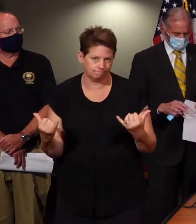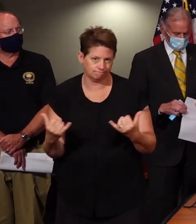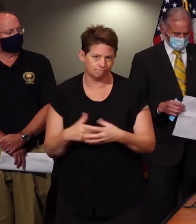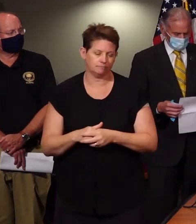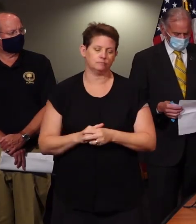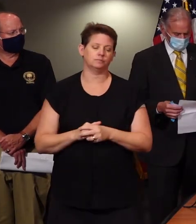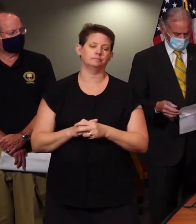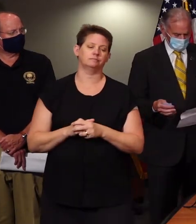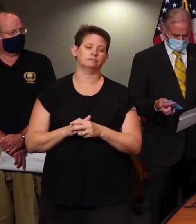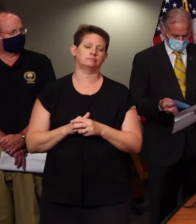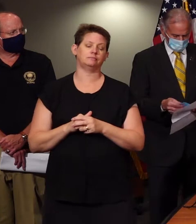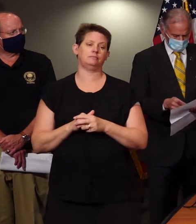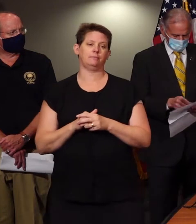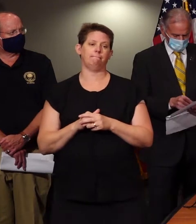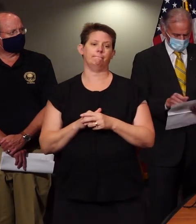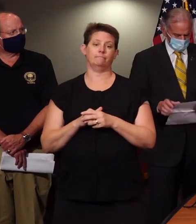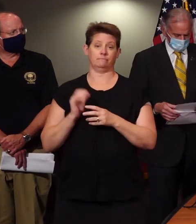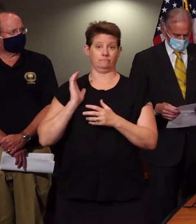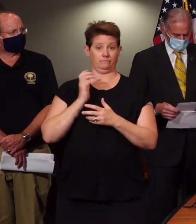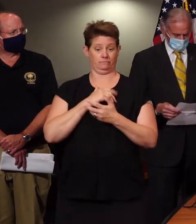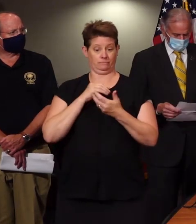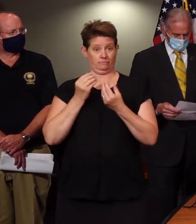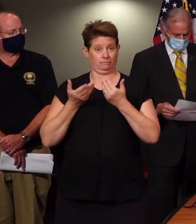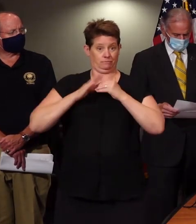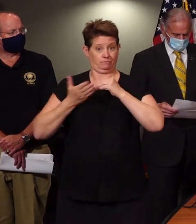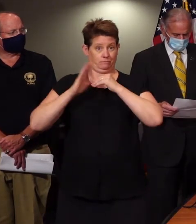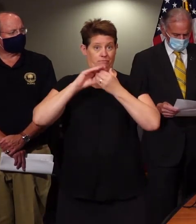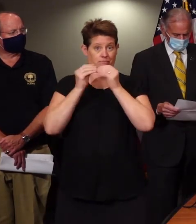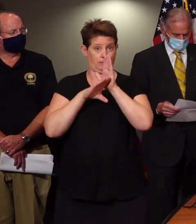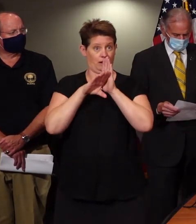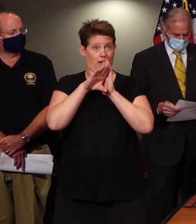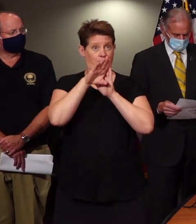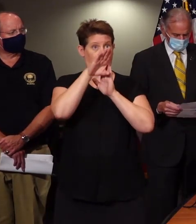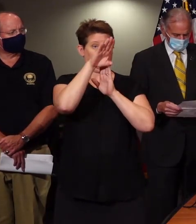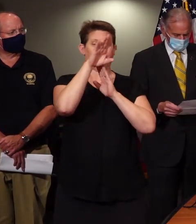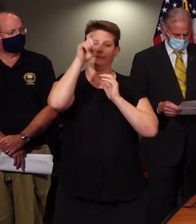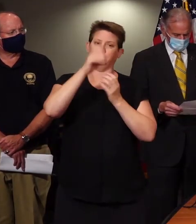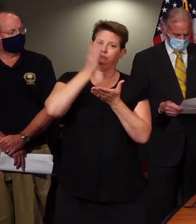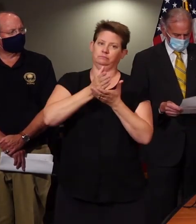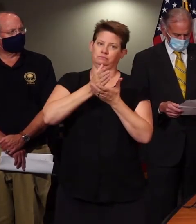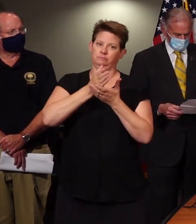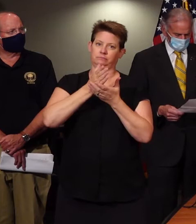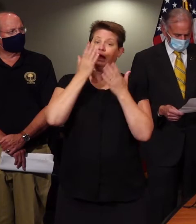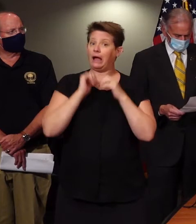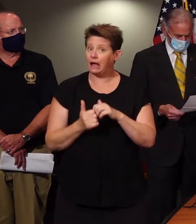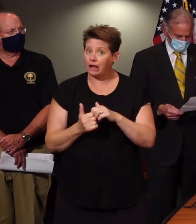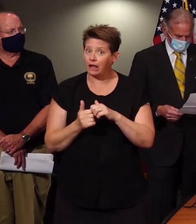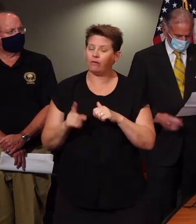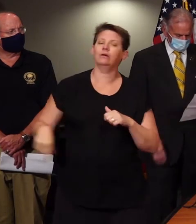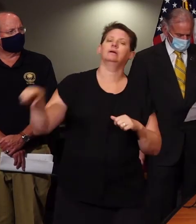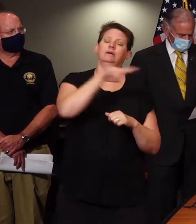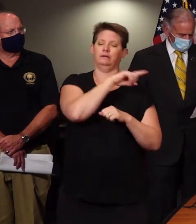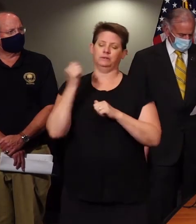these escalating numbers under much better control. And to do that, each of us must make an intentional